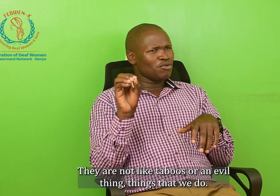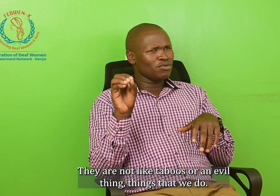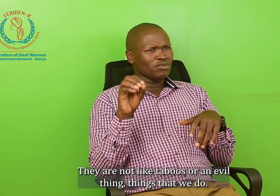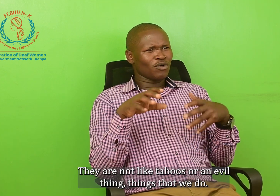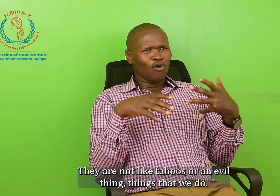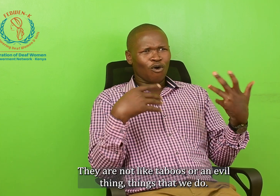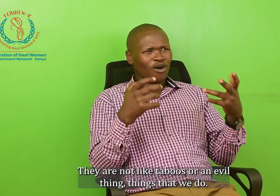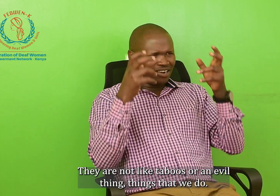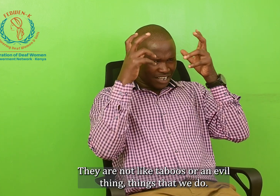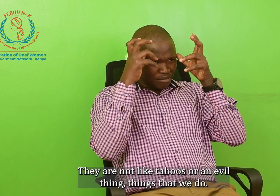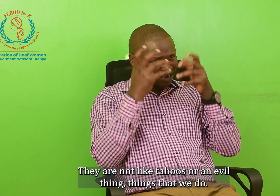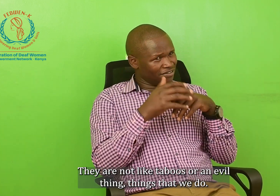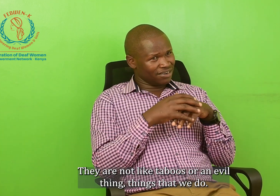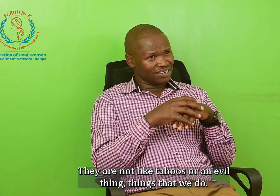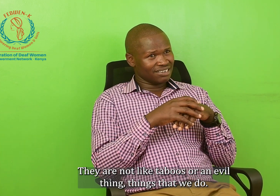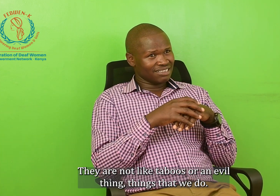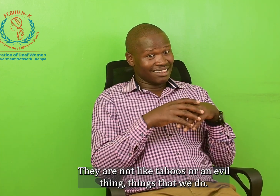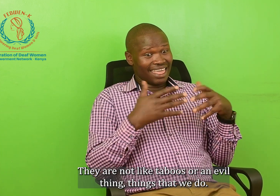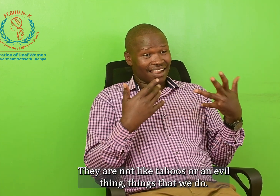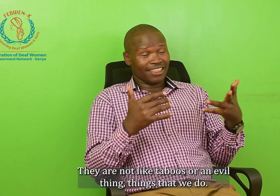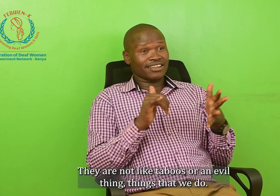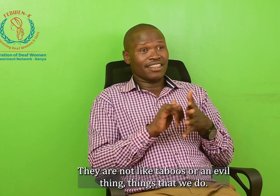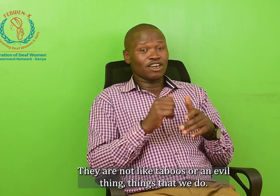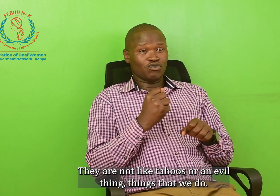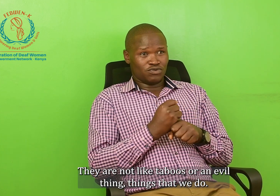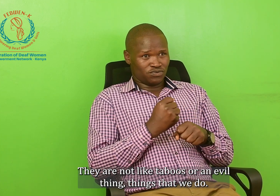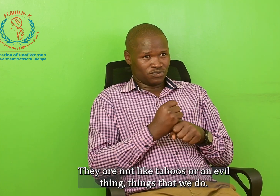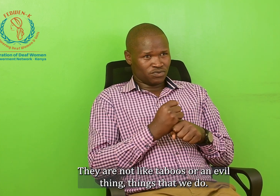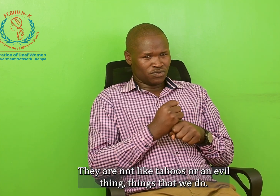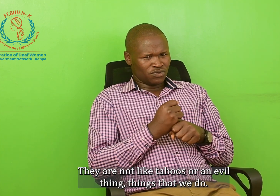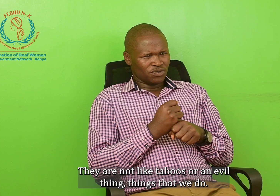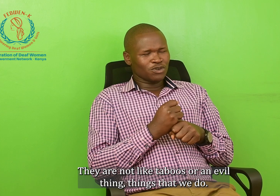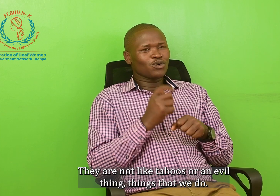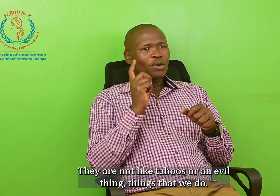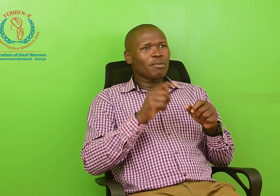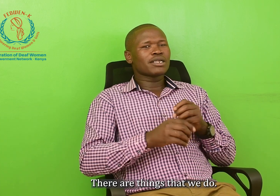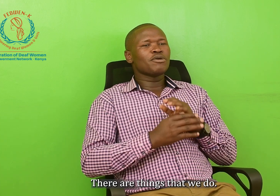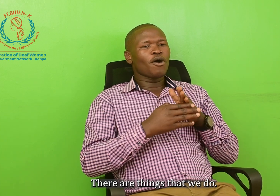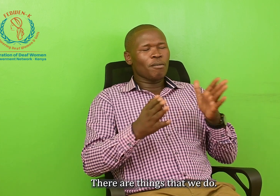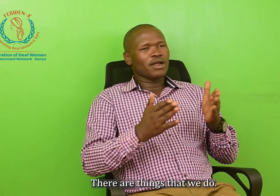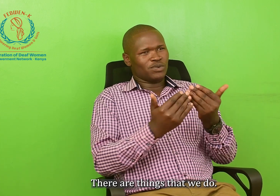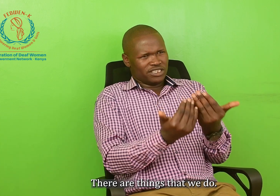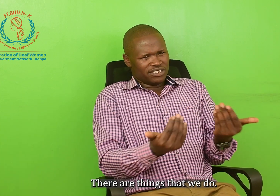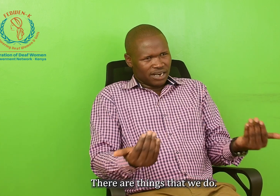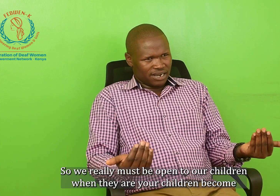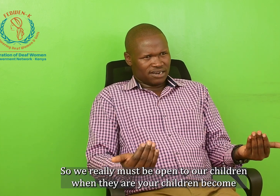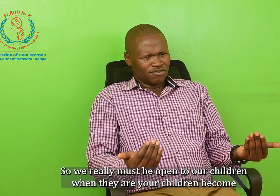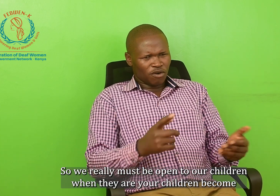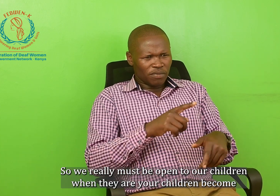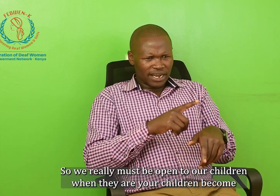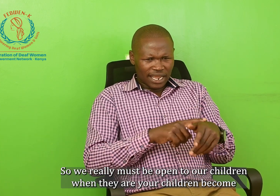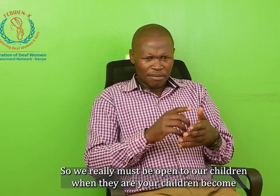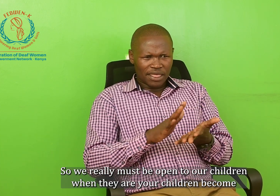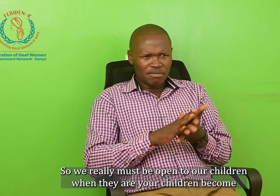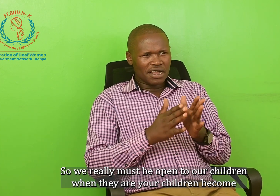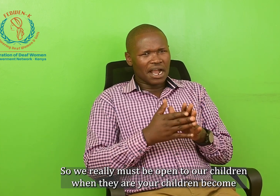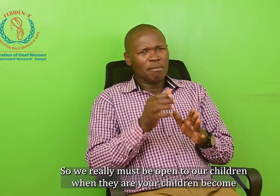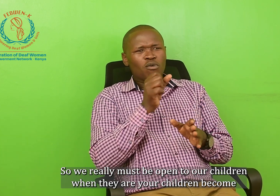not like taboo or an evil thing. Things that we do, there are things that we do. So we really must be open to our